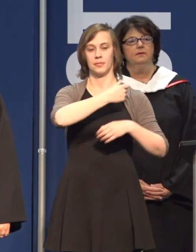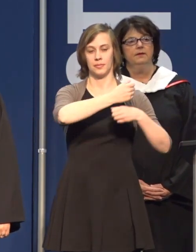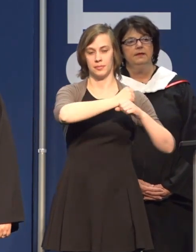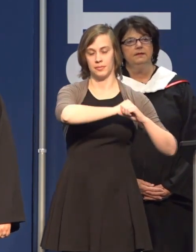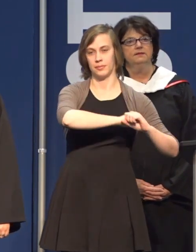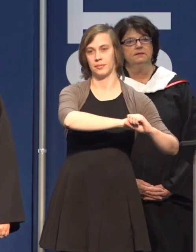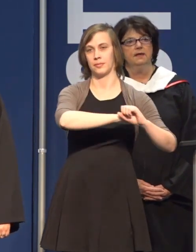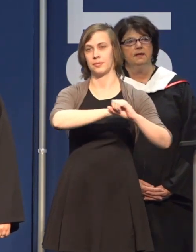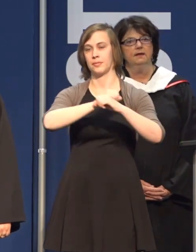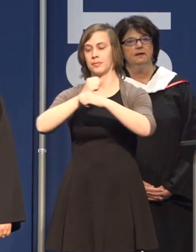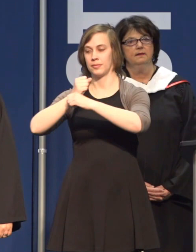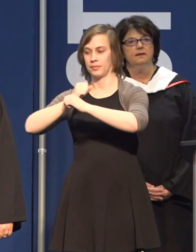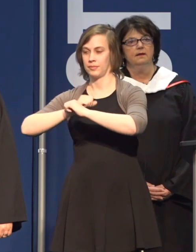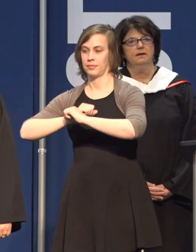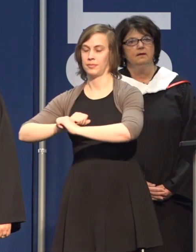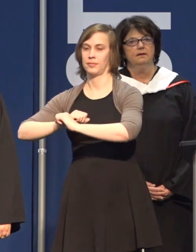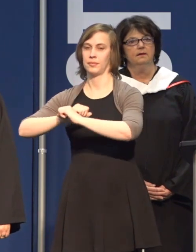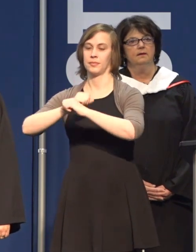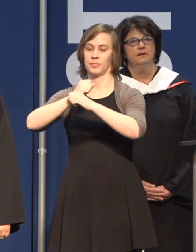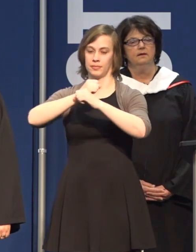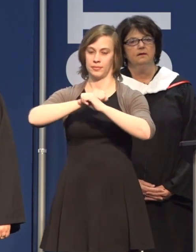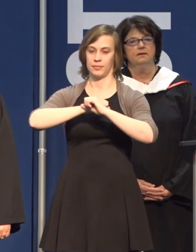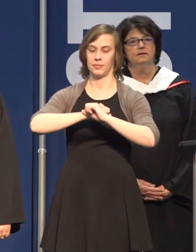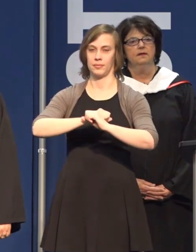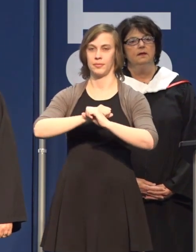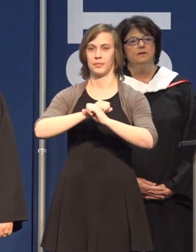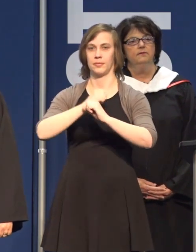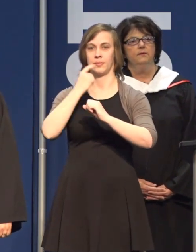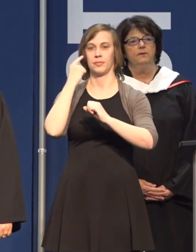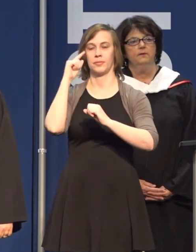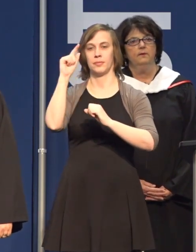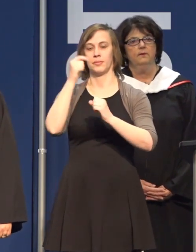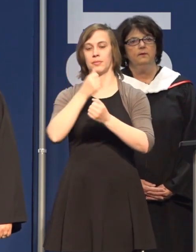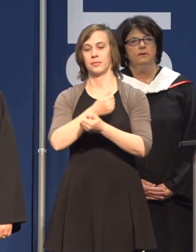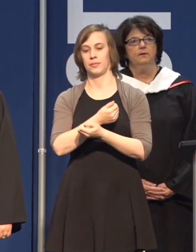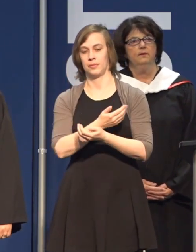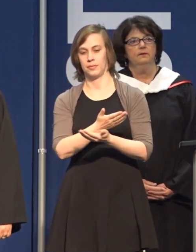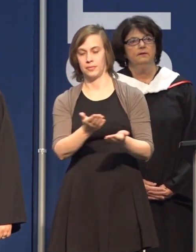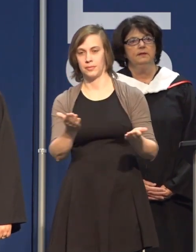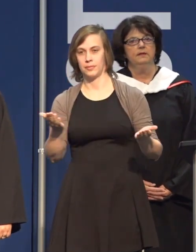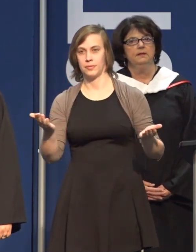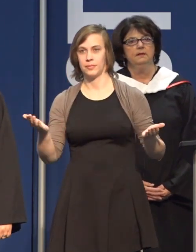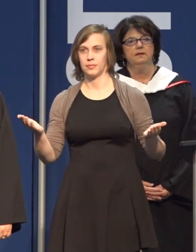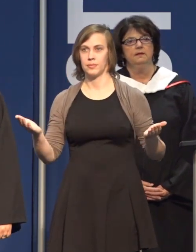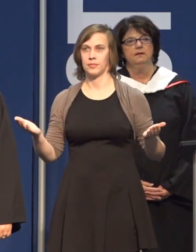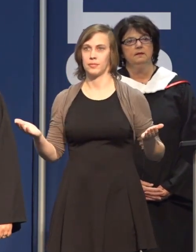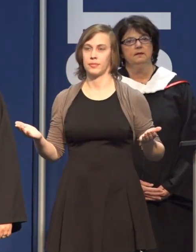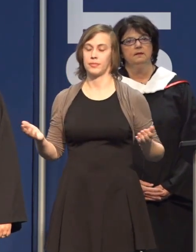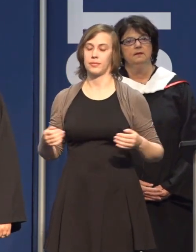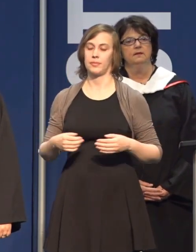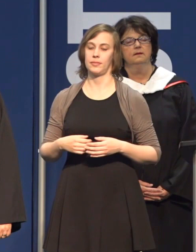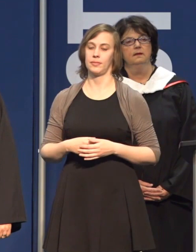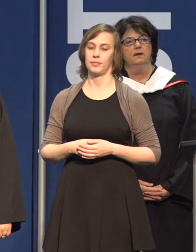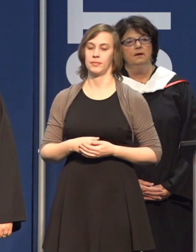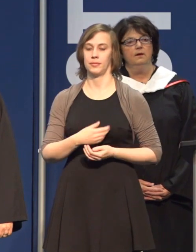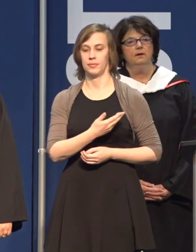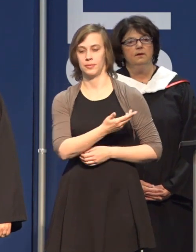Canada, we stand on guard for